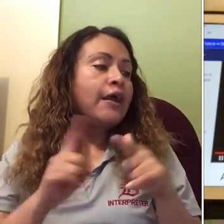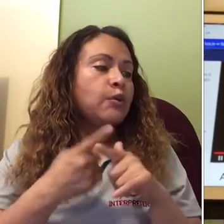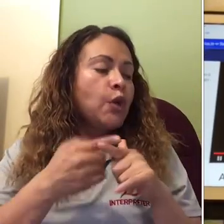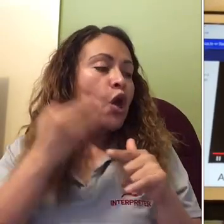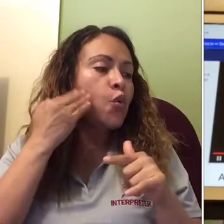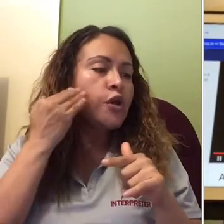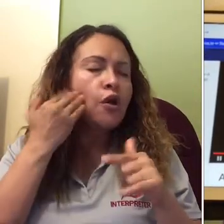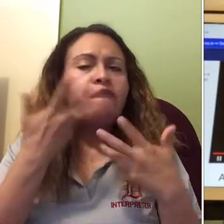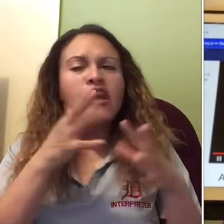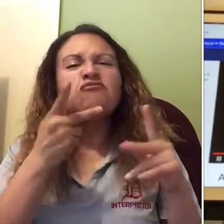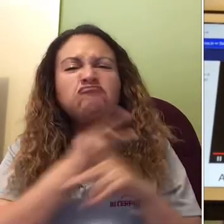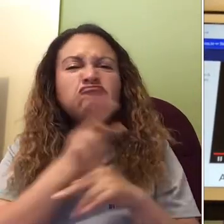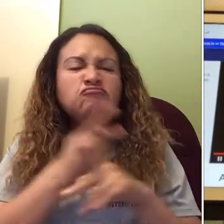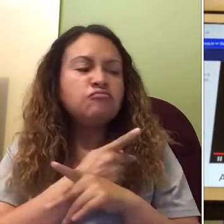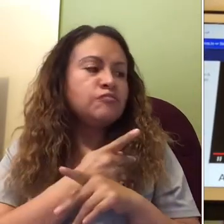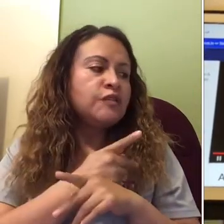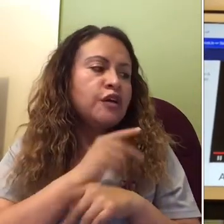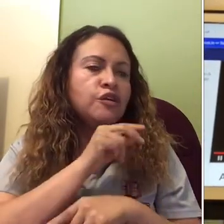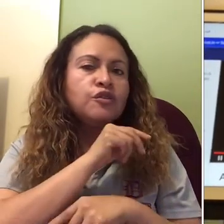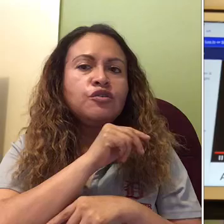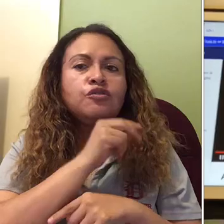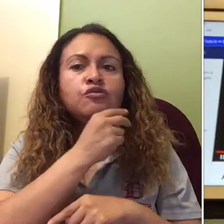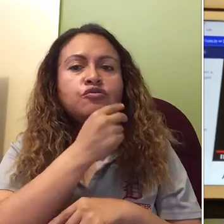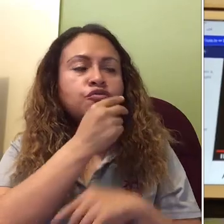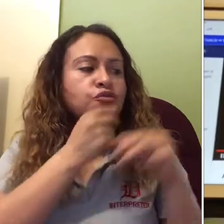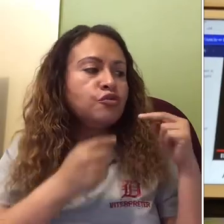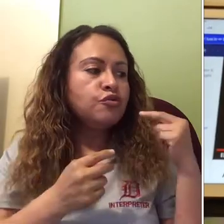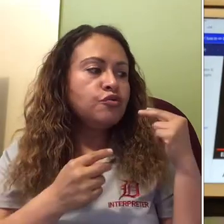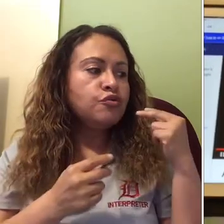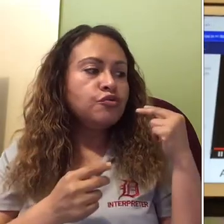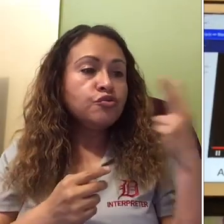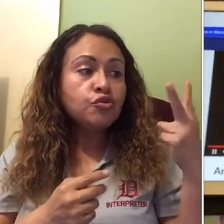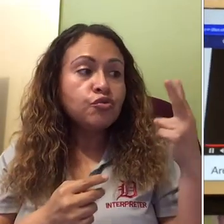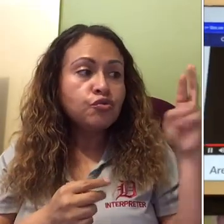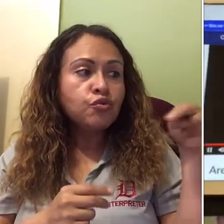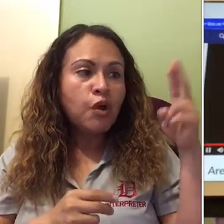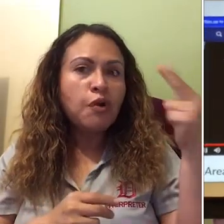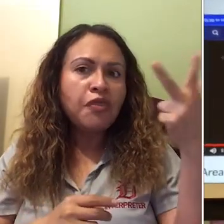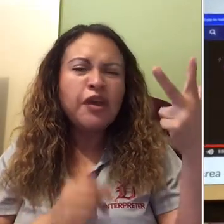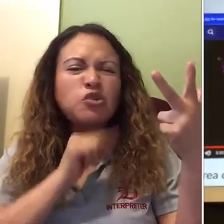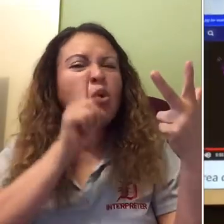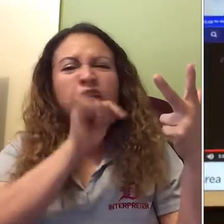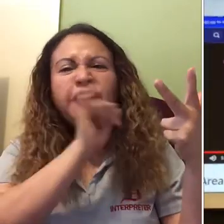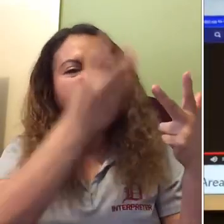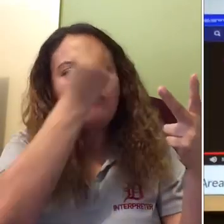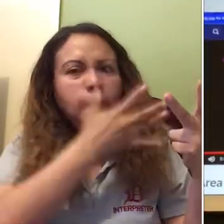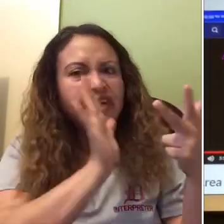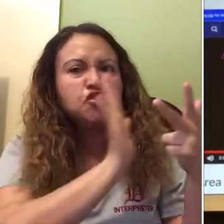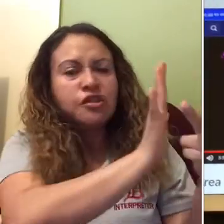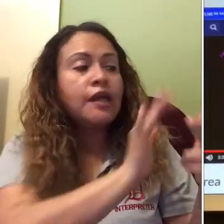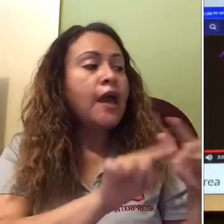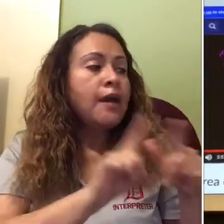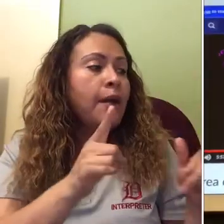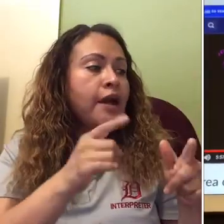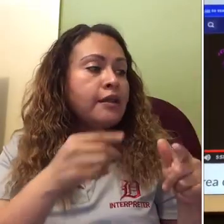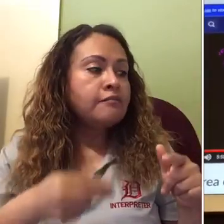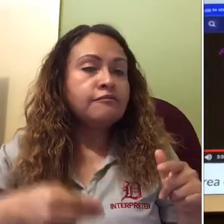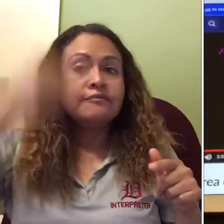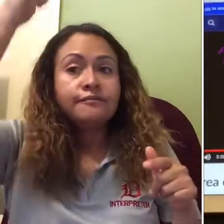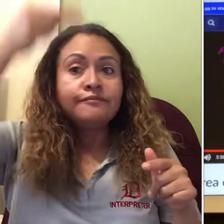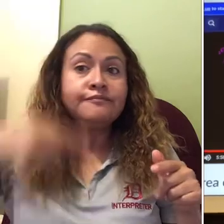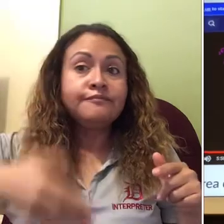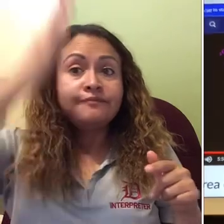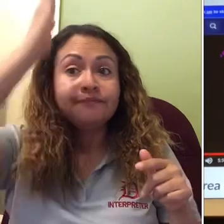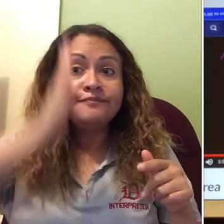already actually did calculate, this is 2 square roots of 3, although we don't really need it. What we really need to figure out is this altitude height. And from 30, 60,